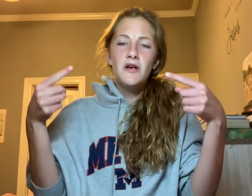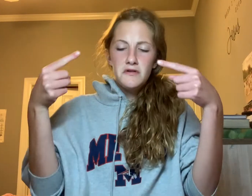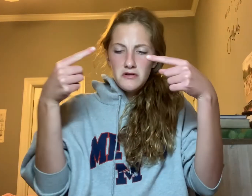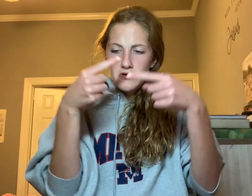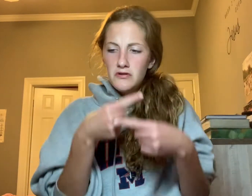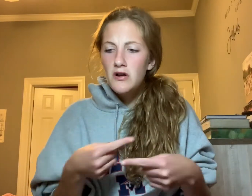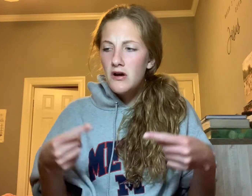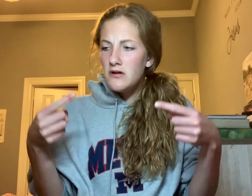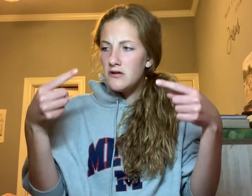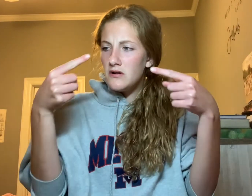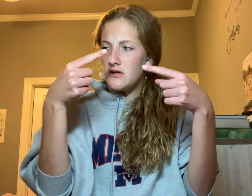they have.